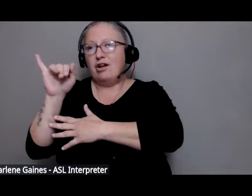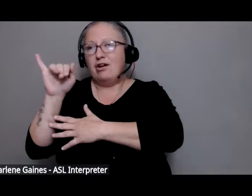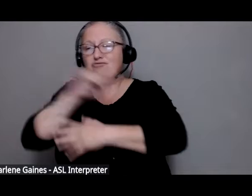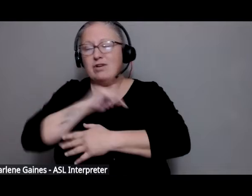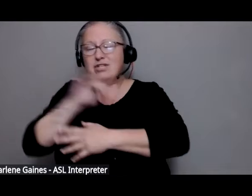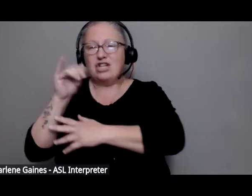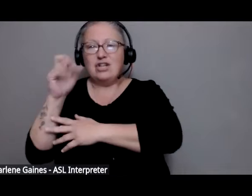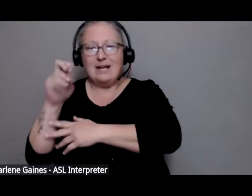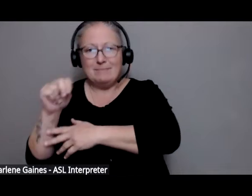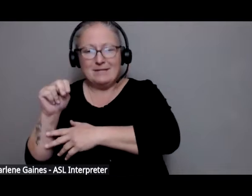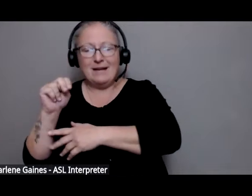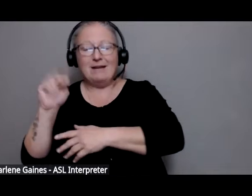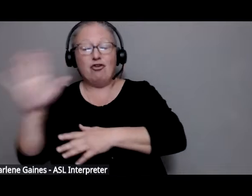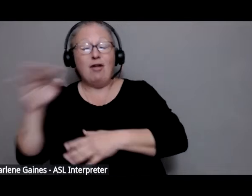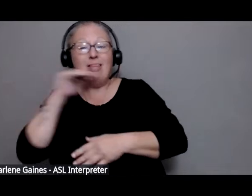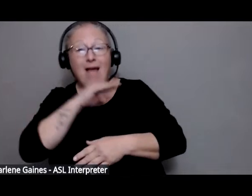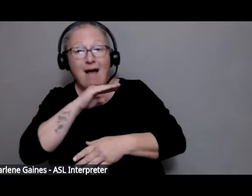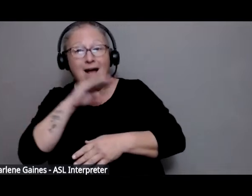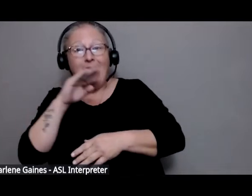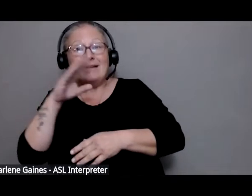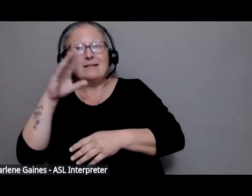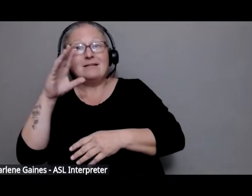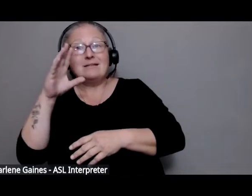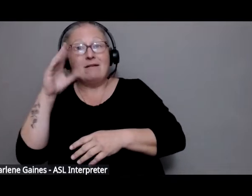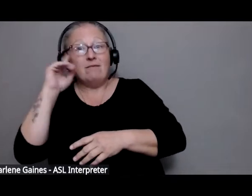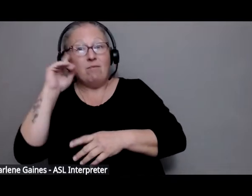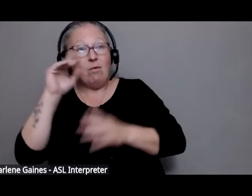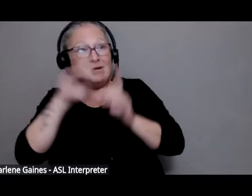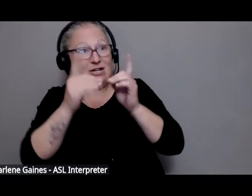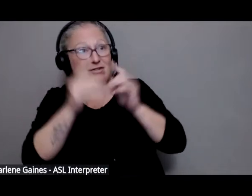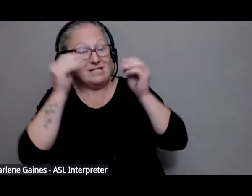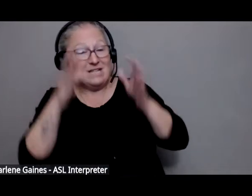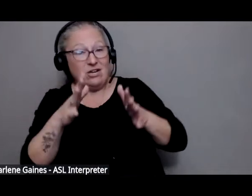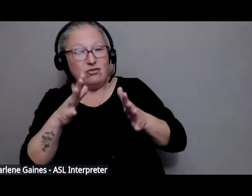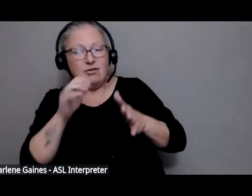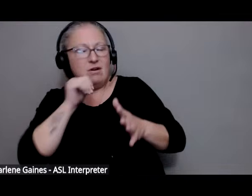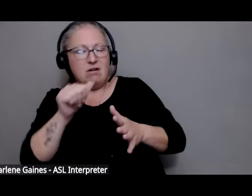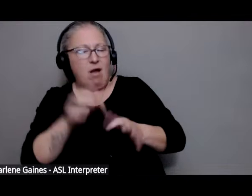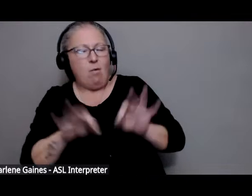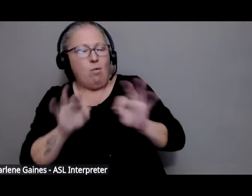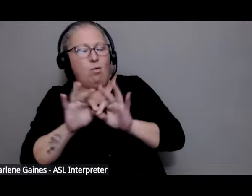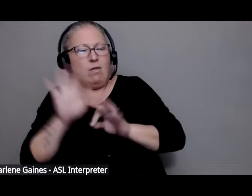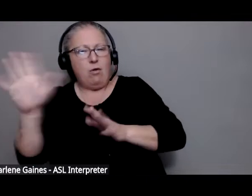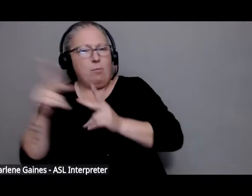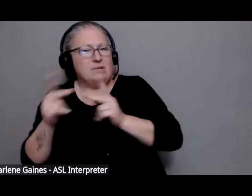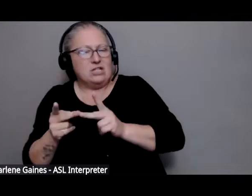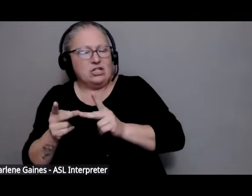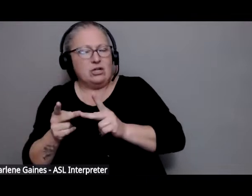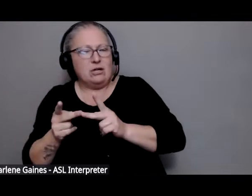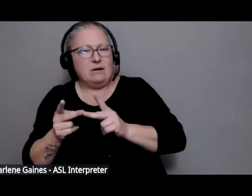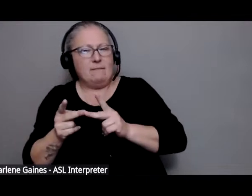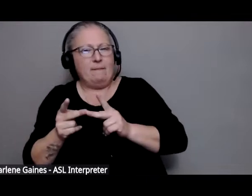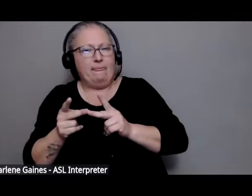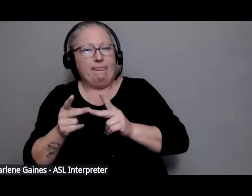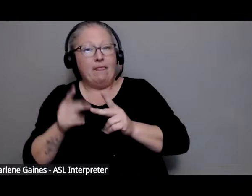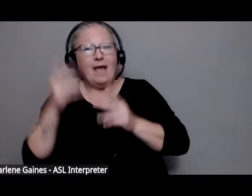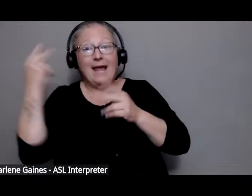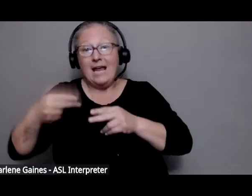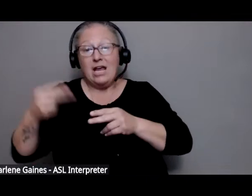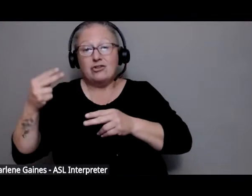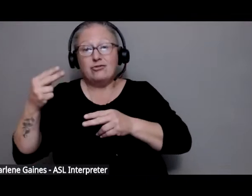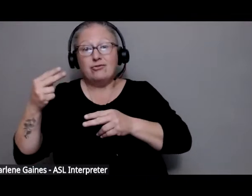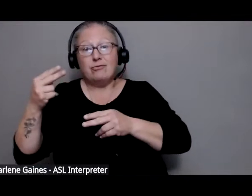lies about ethnic studies and history teachers are unworthy of the position she holds. The ebbs and flows of history have never